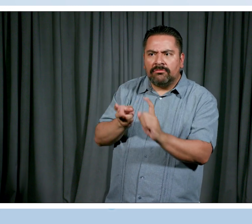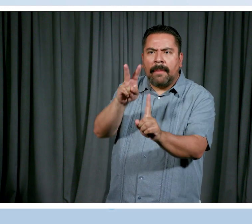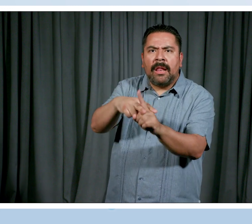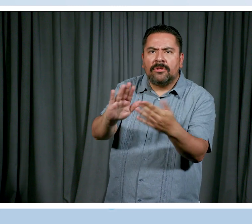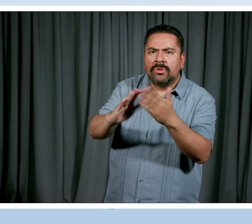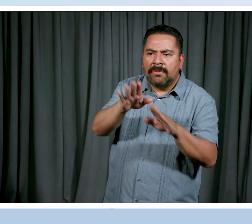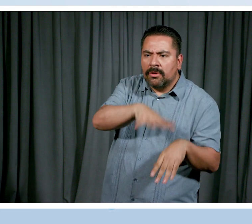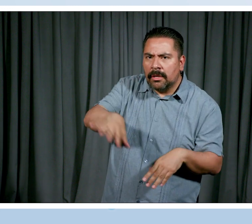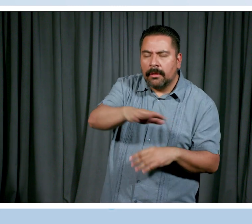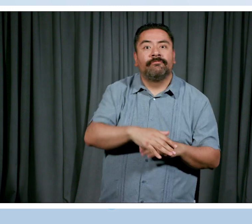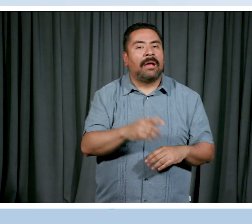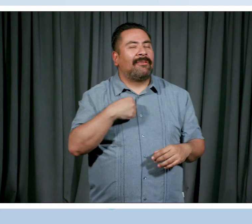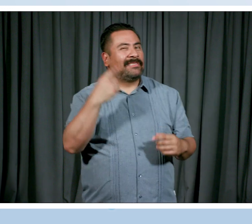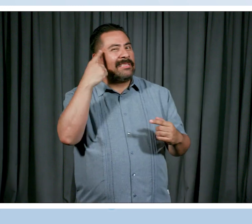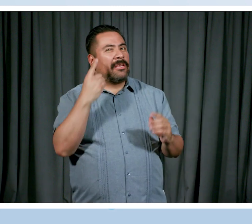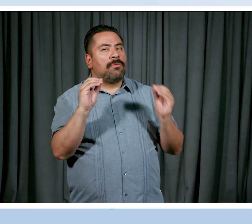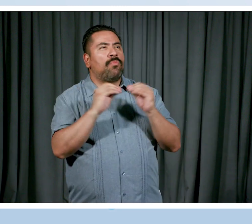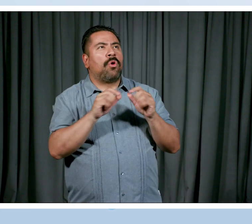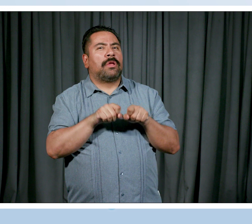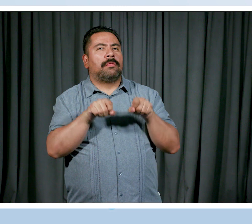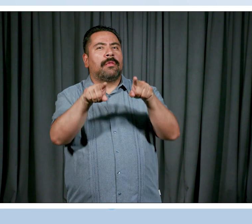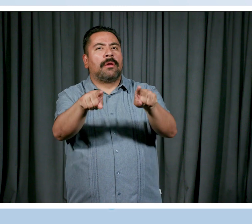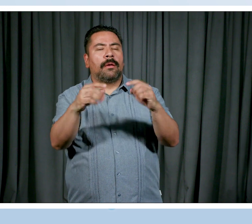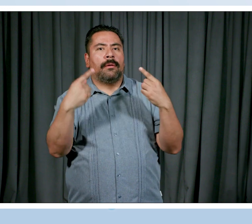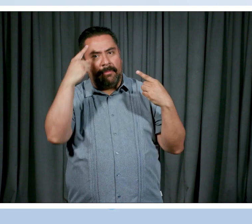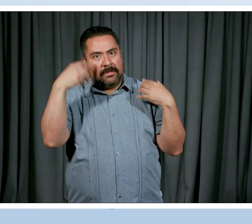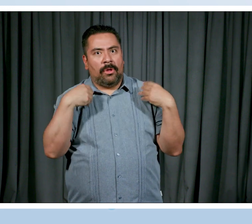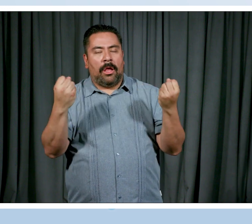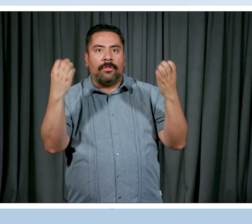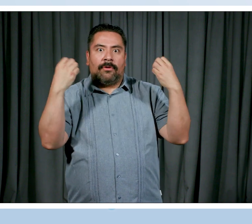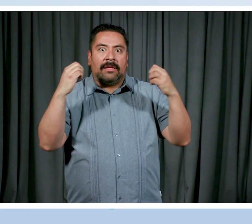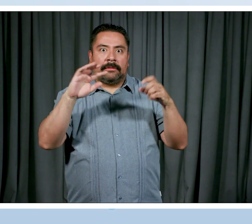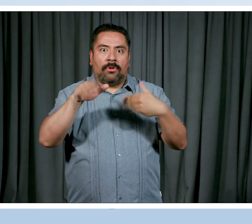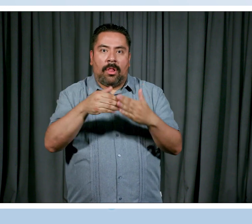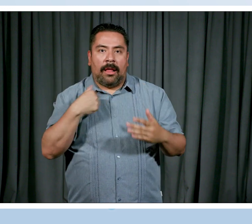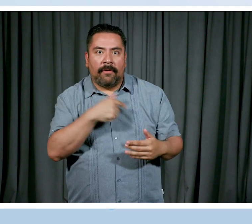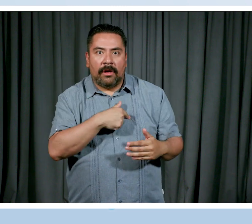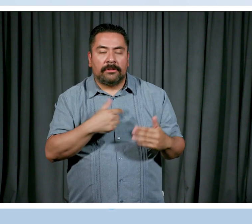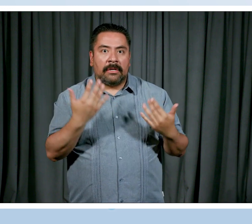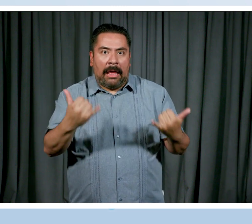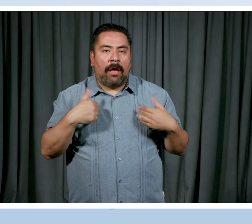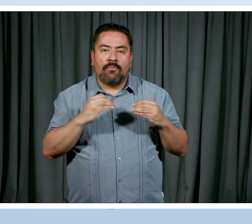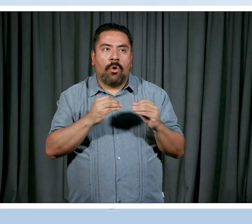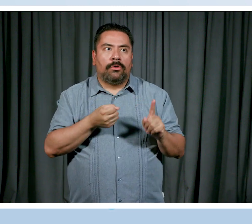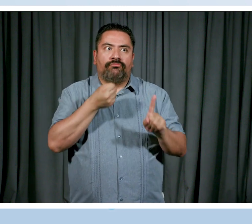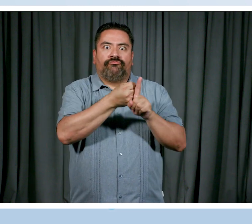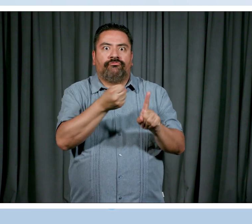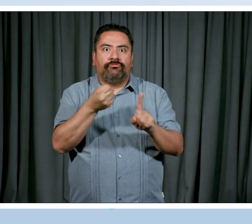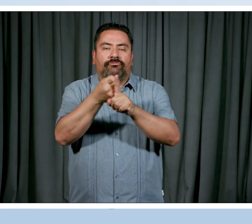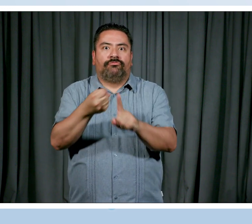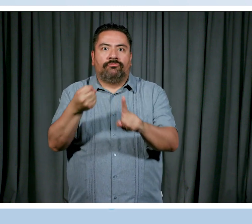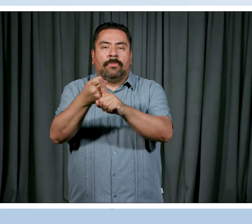more in parallel with just the general mental health crisis that we're having, all of us, because there's so much more acuity. I think people are much